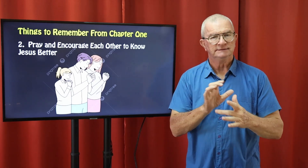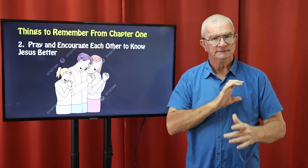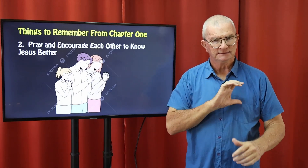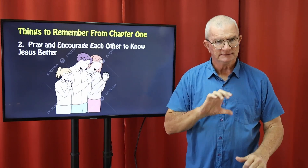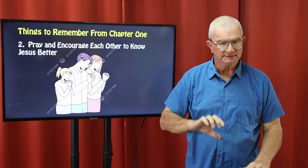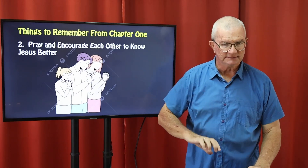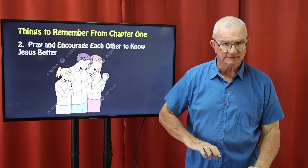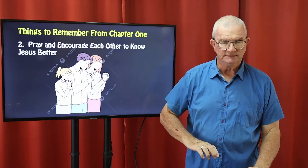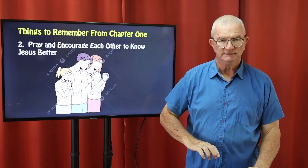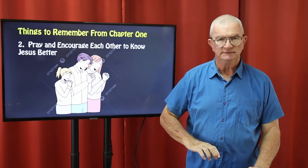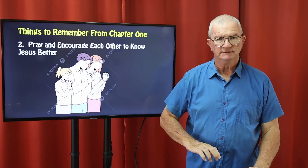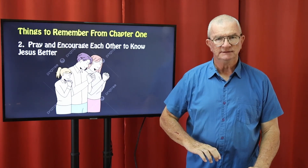like Jesus Christ.